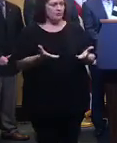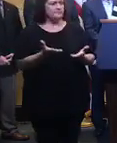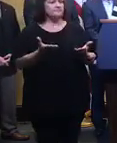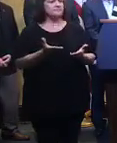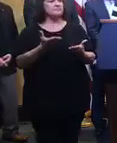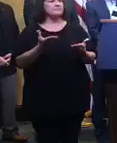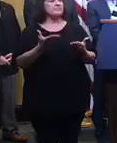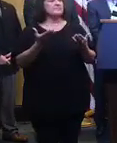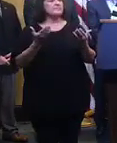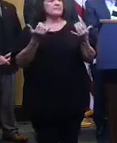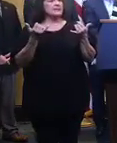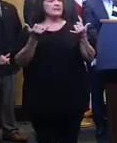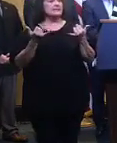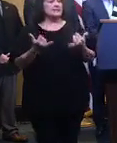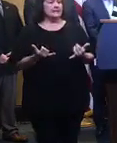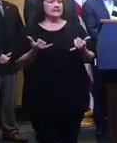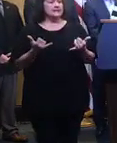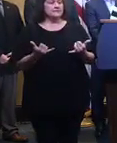This is